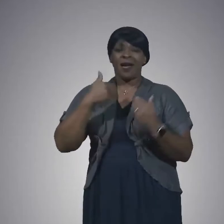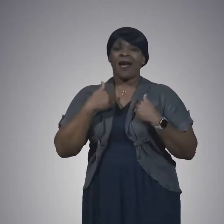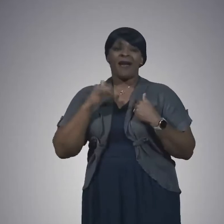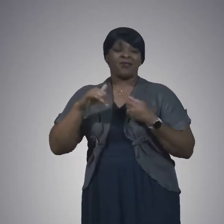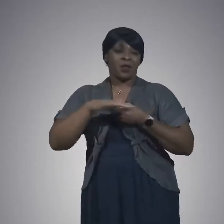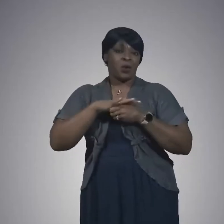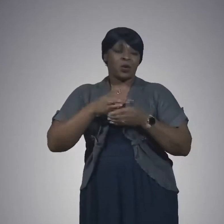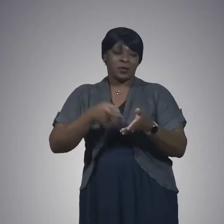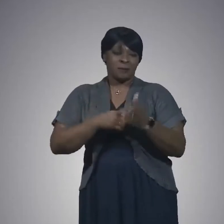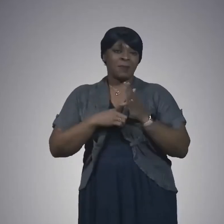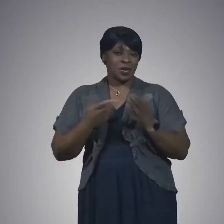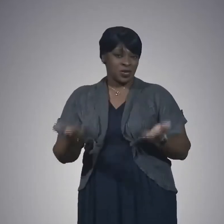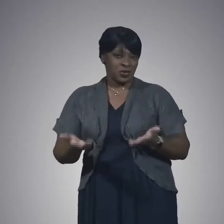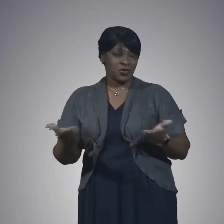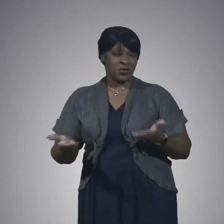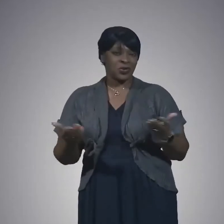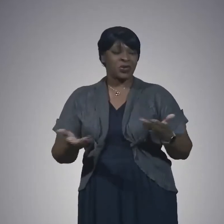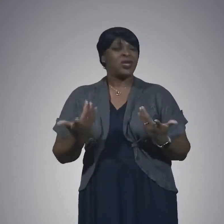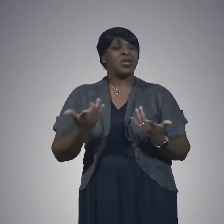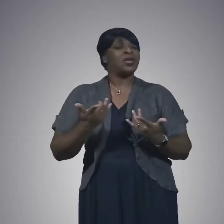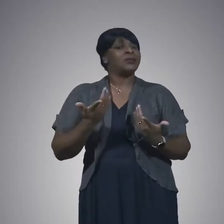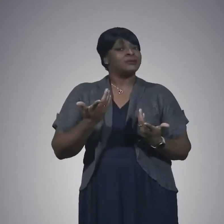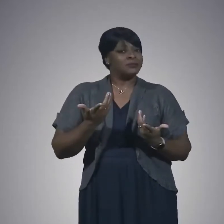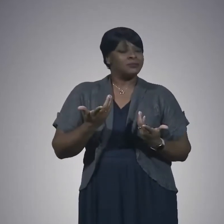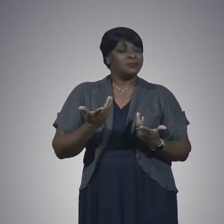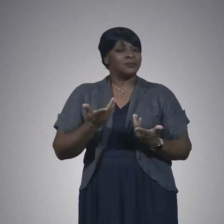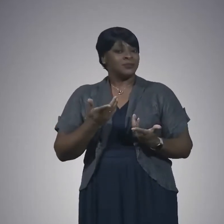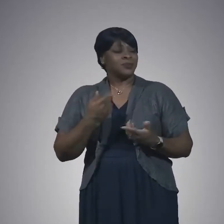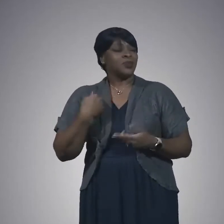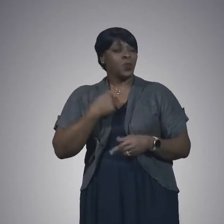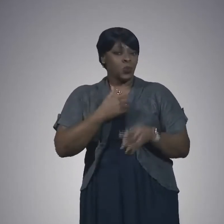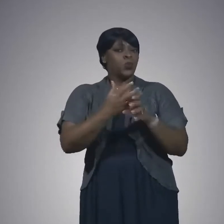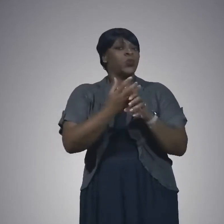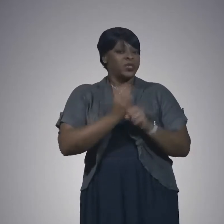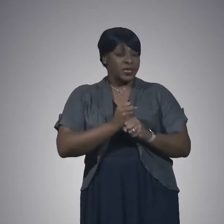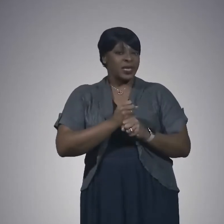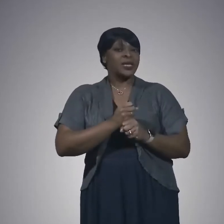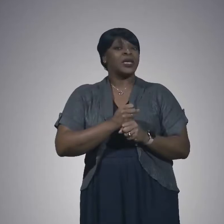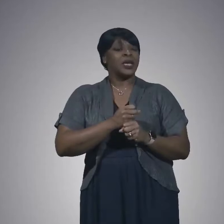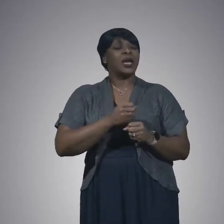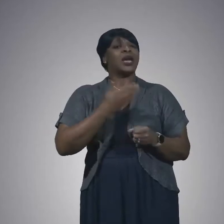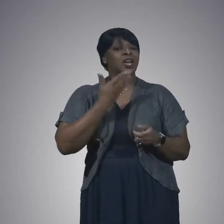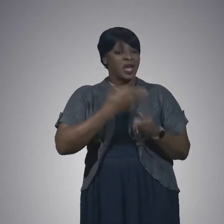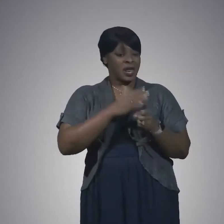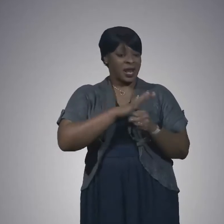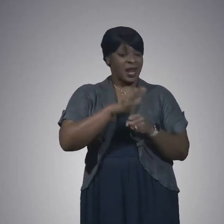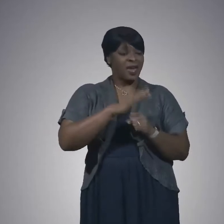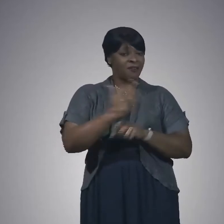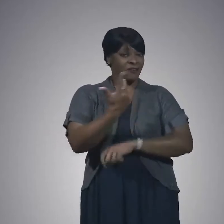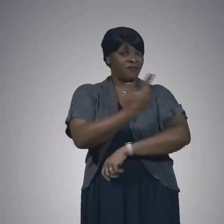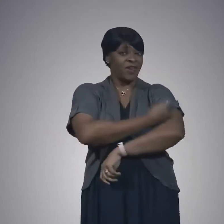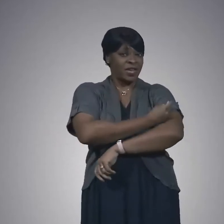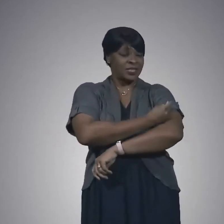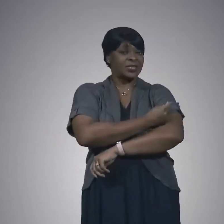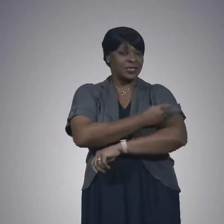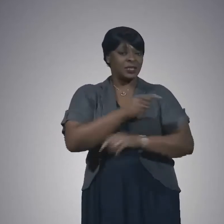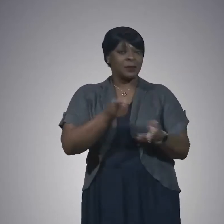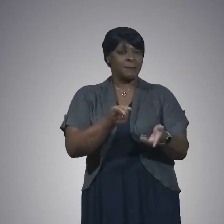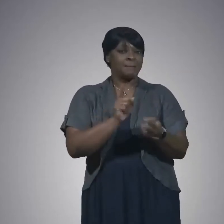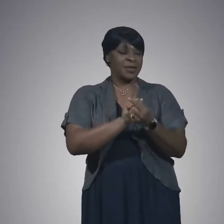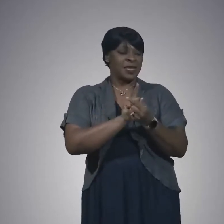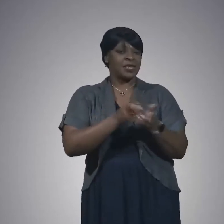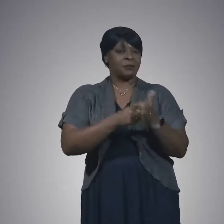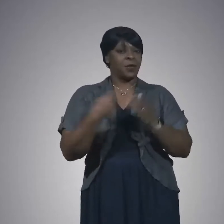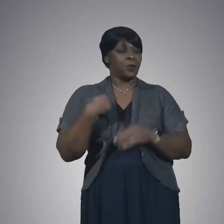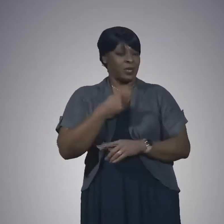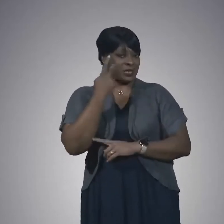local demand. But the short answer is we are getting just-in-time delivery of the vaccine to meet the demand that we see, and